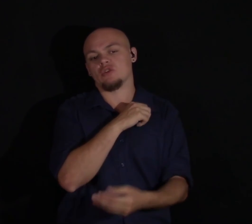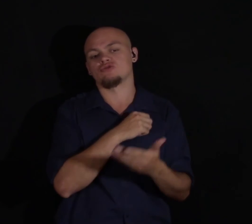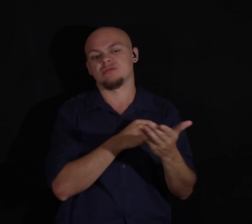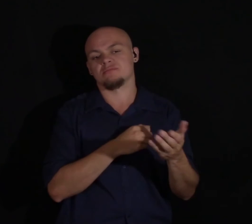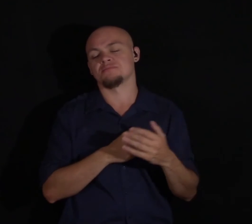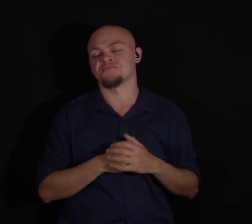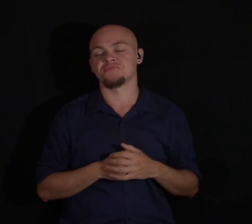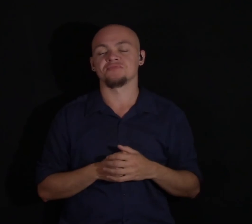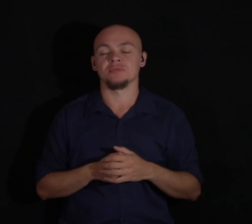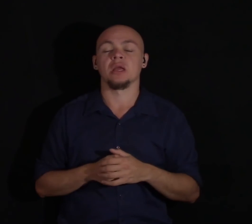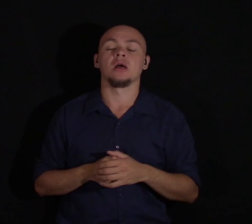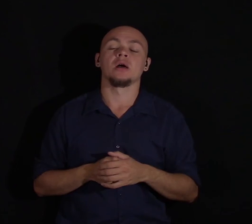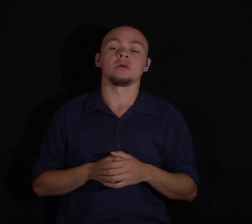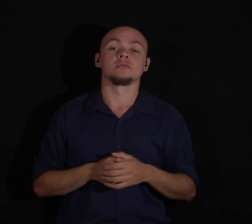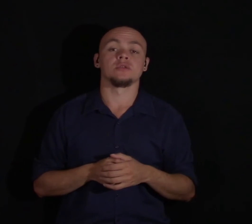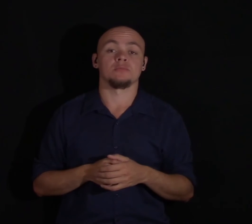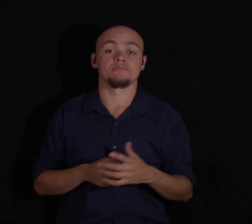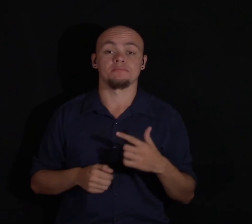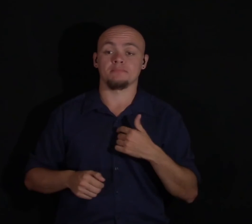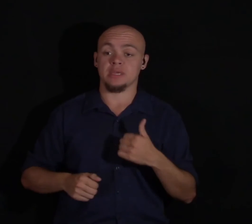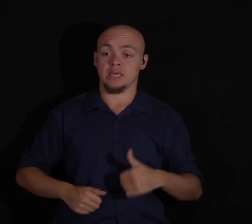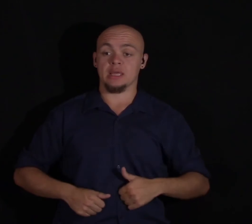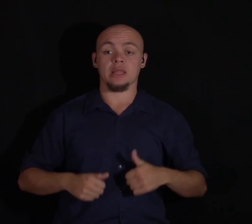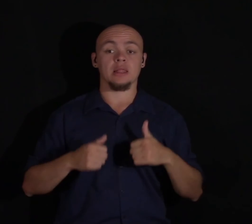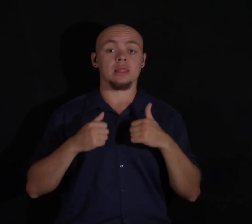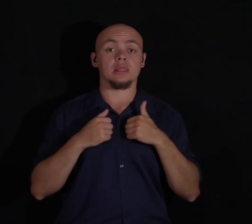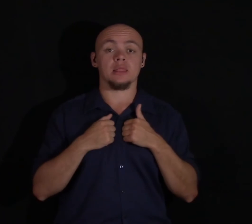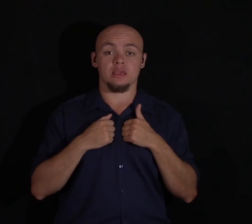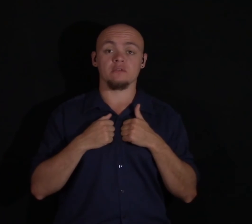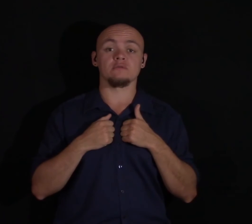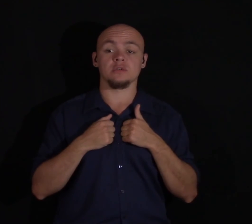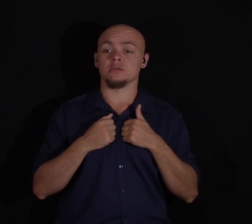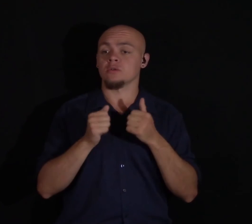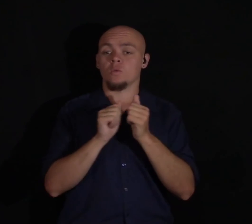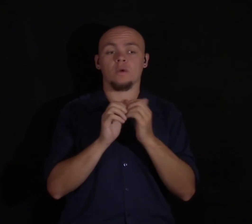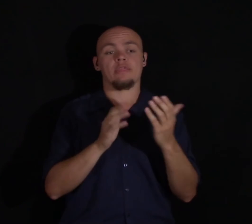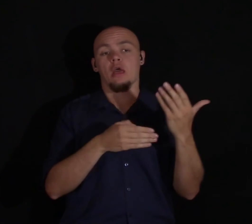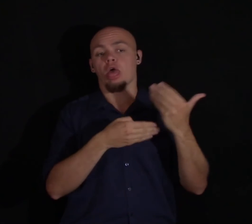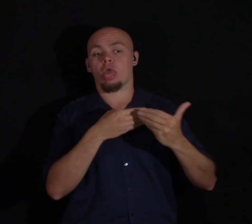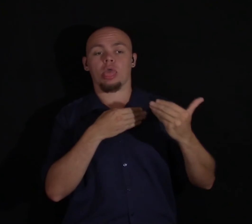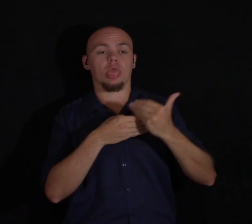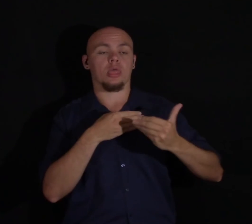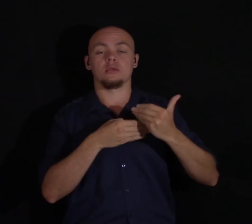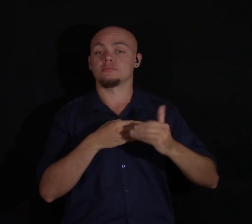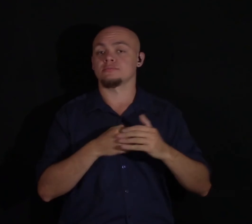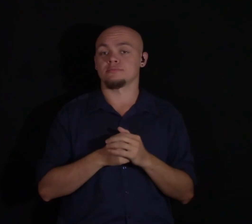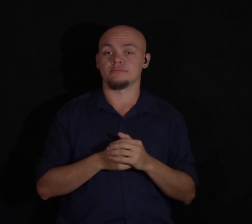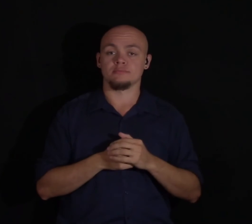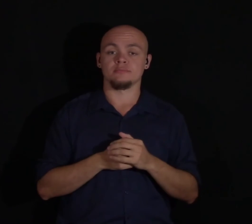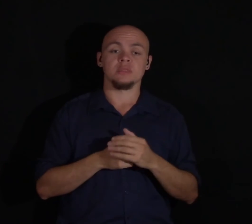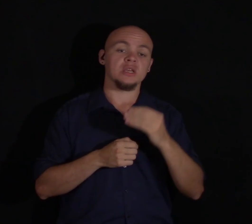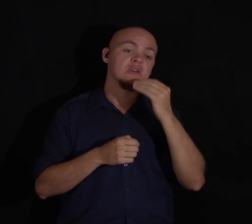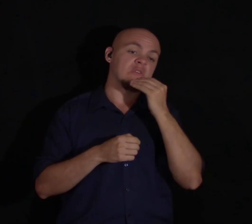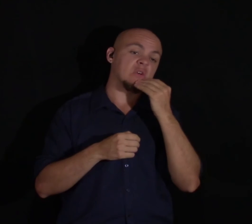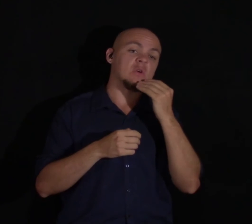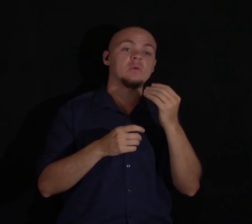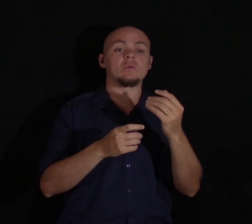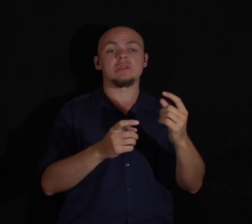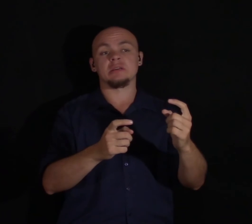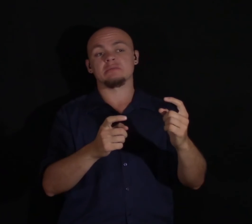it was, I lived ungazed at and unmolested, hardly thanked for the pittance of food and clothes which I gave, so